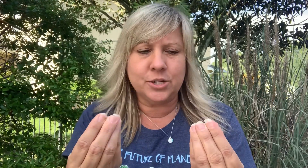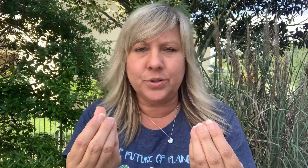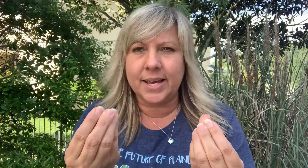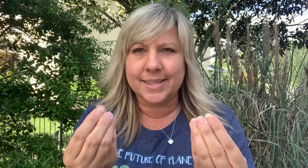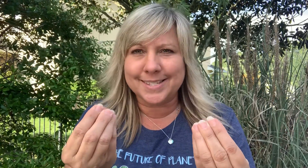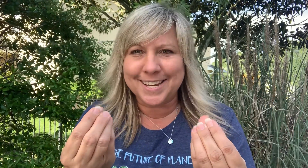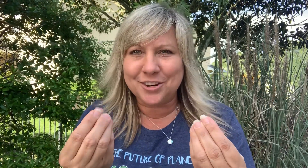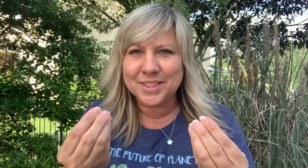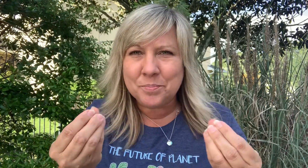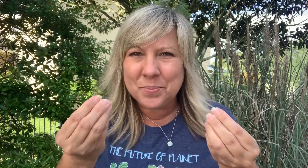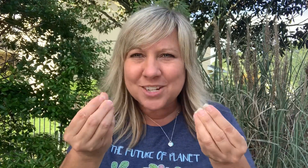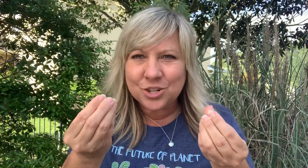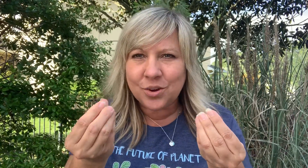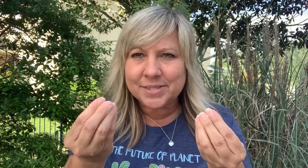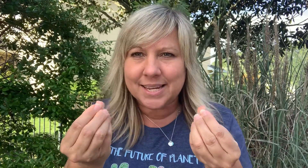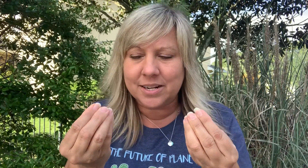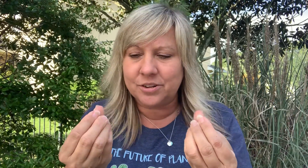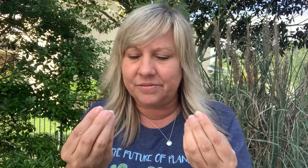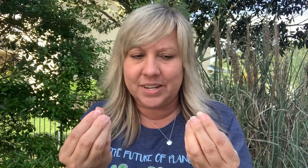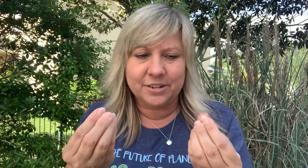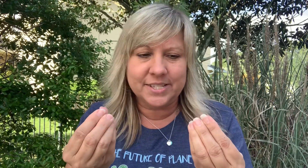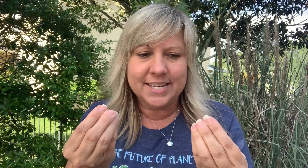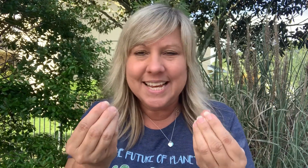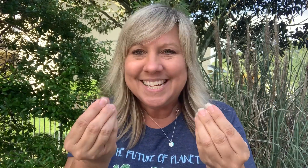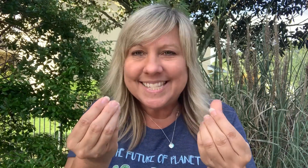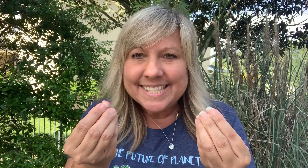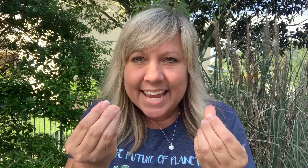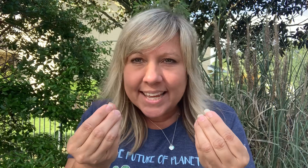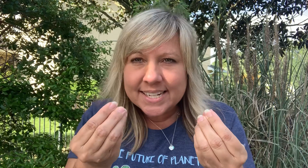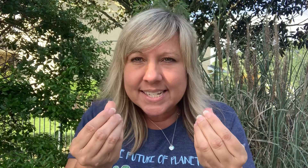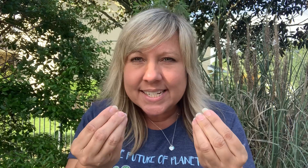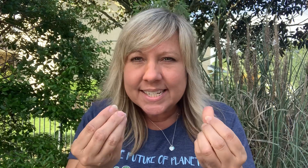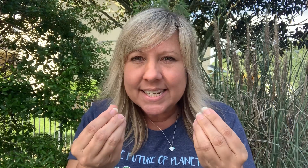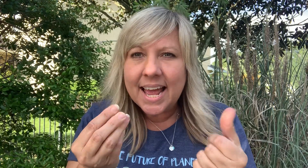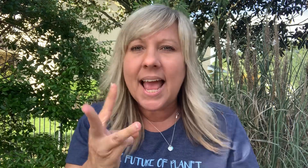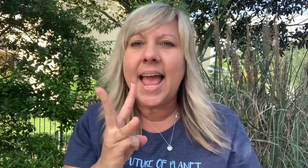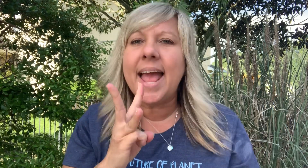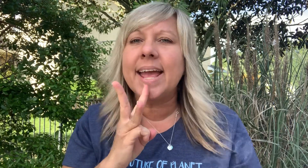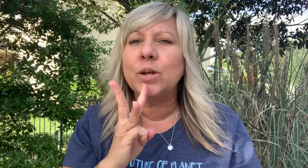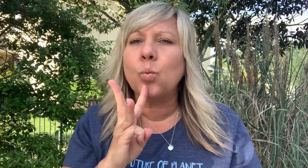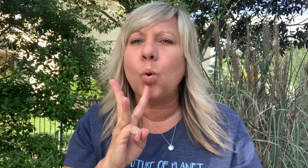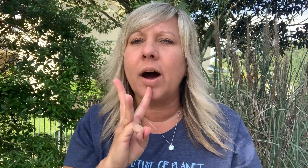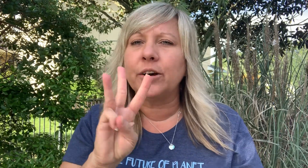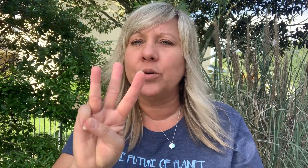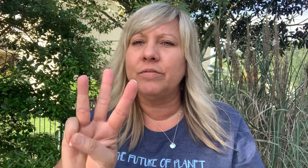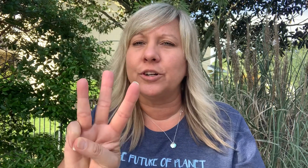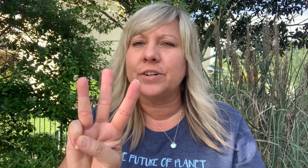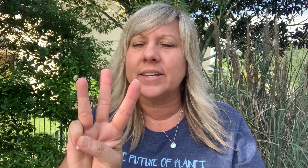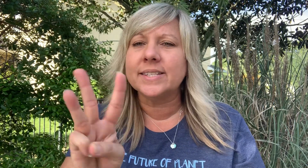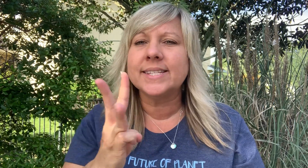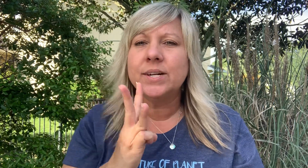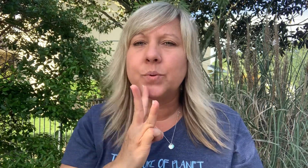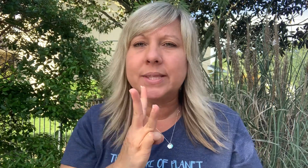like this, like you're at the beach and you have sand in your fingers. Sand and water. We've learned this with a